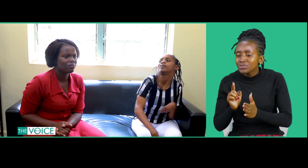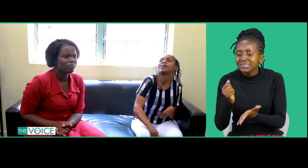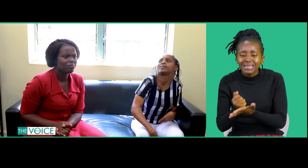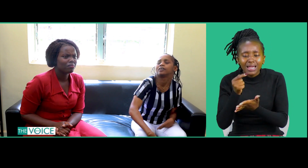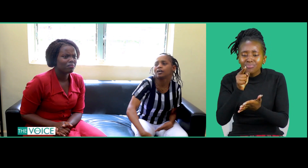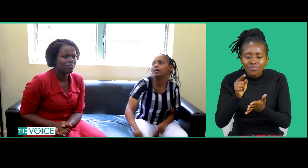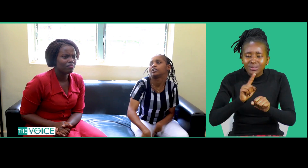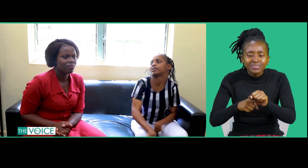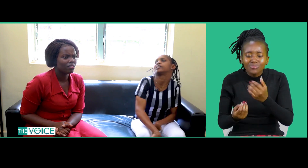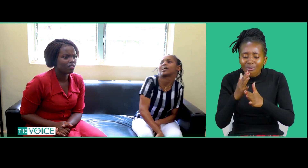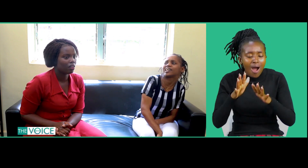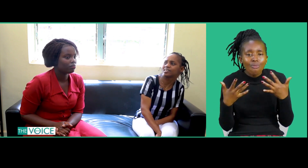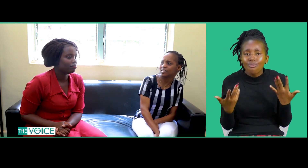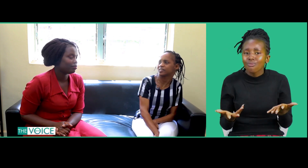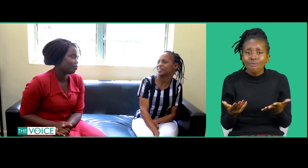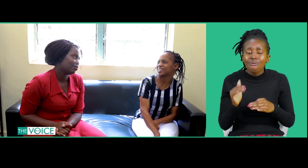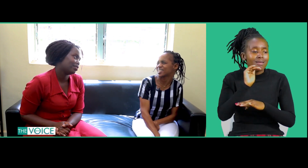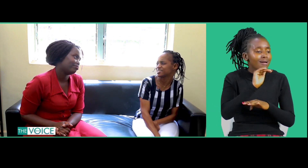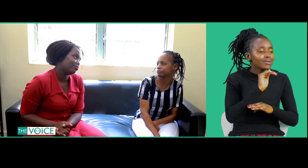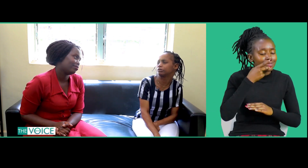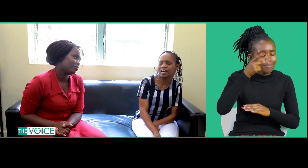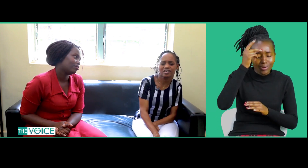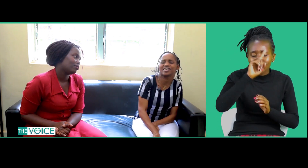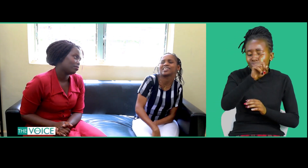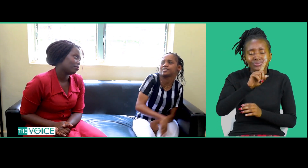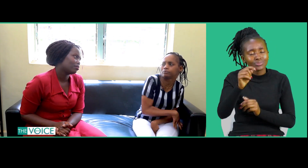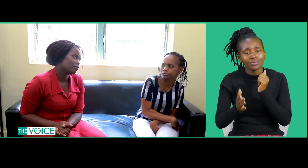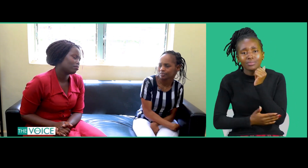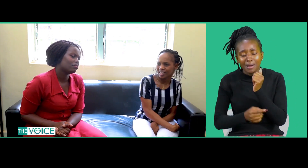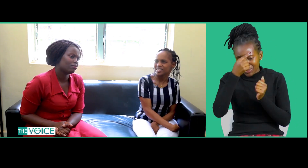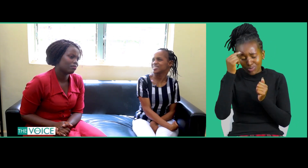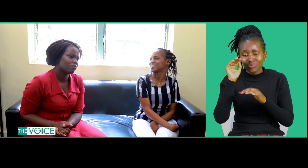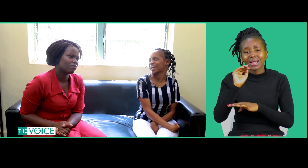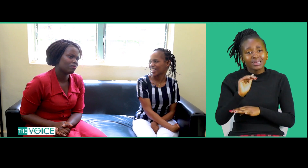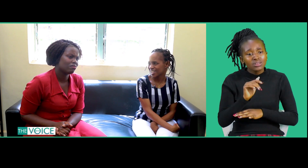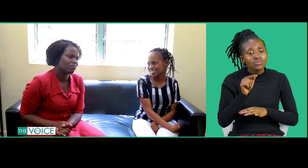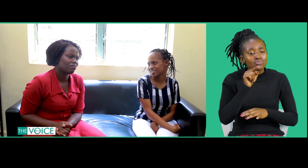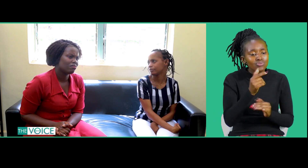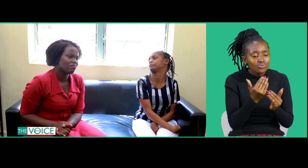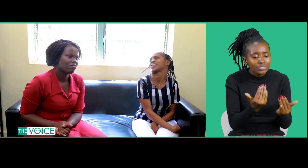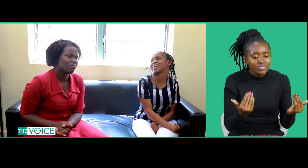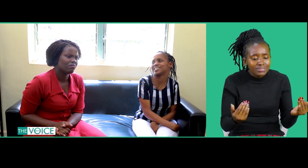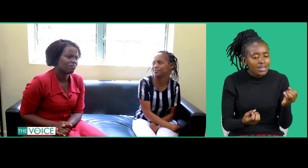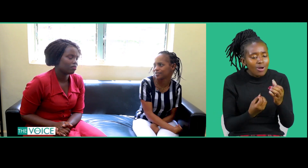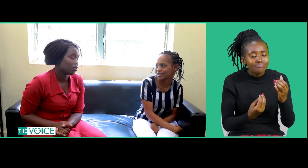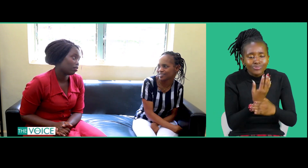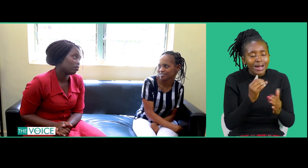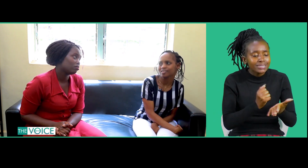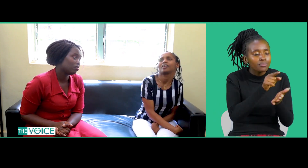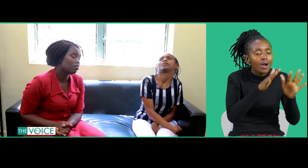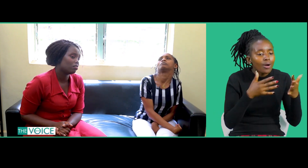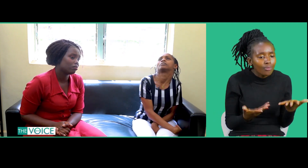up? And again, they tend to, they tell you, this is a curse,